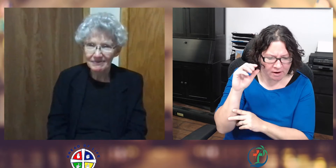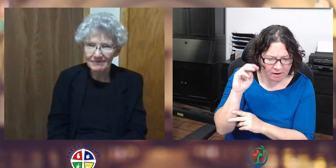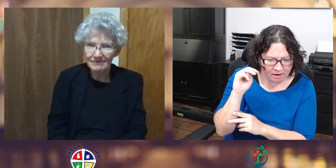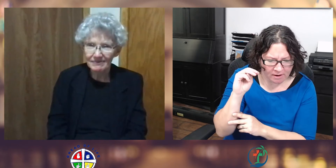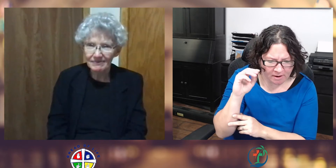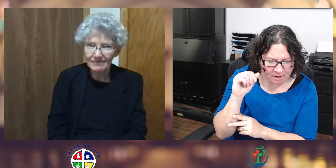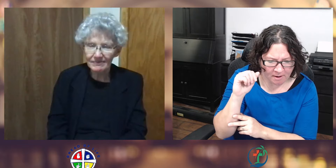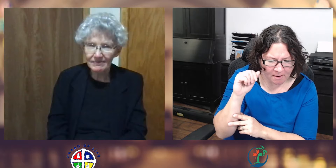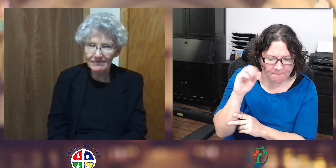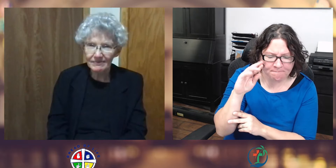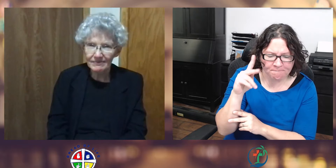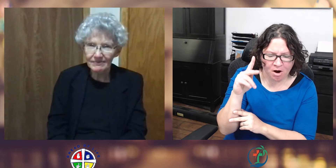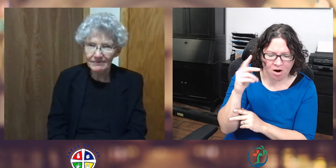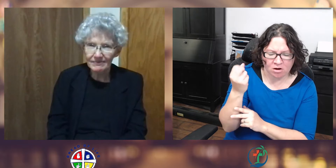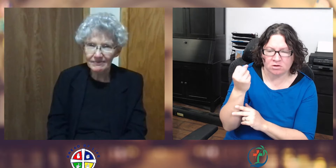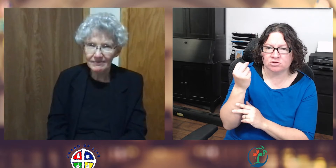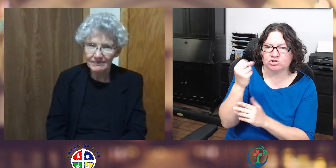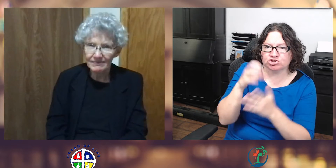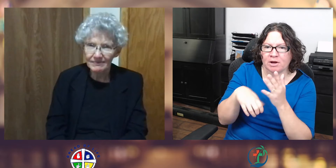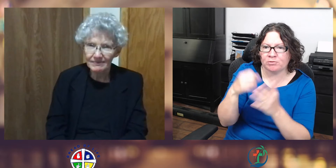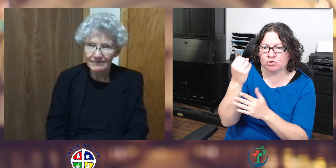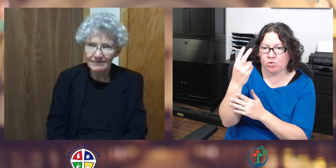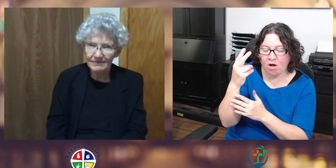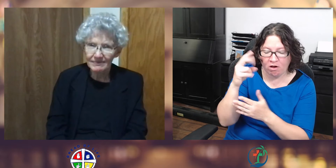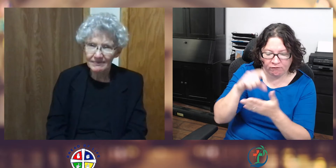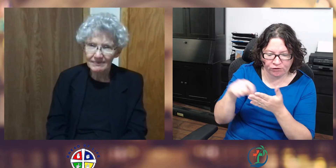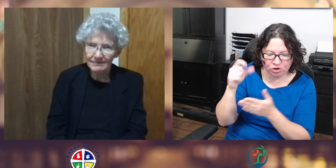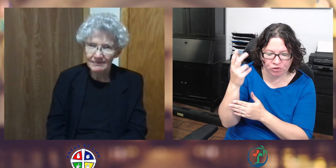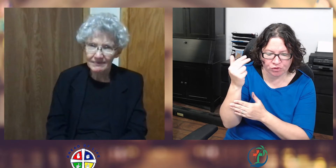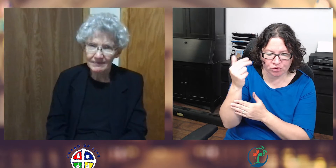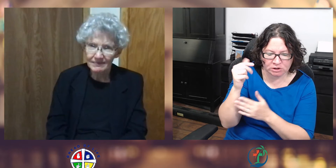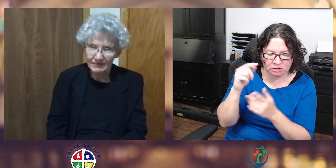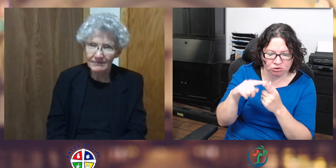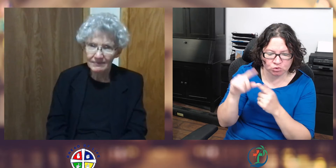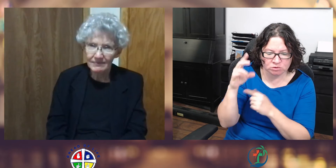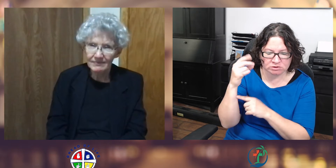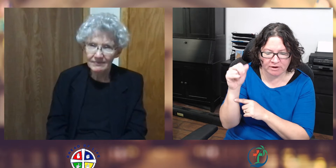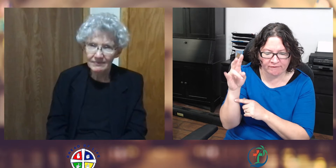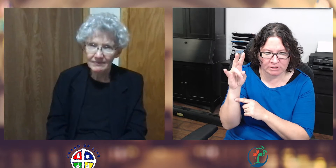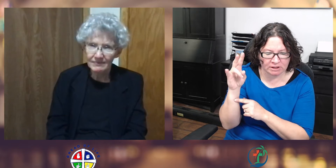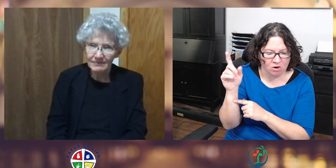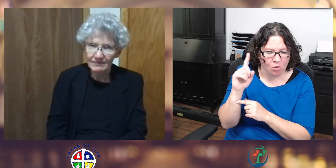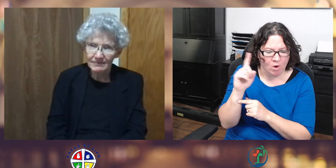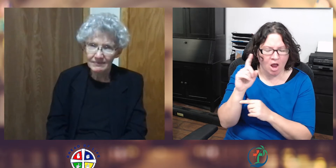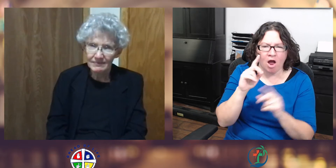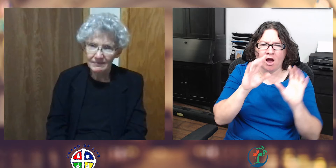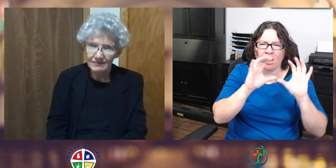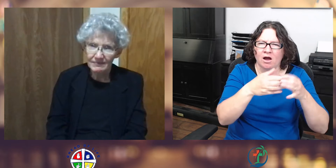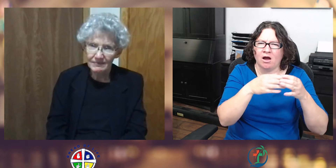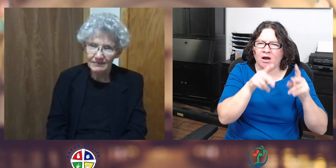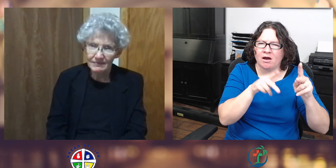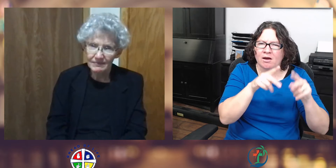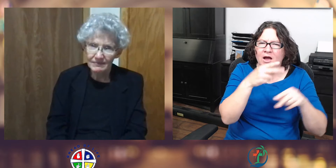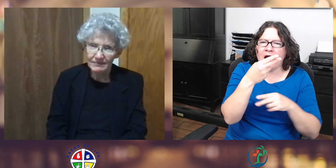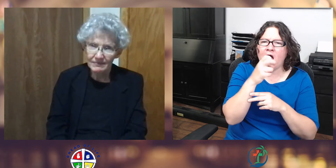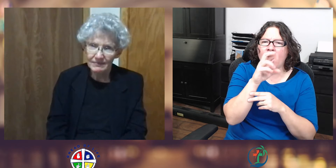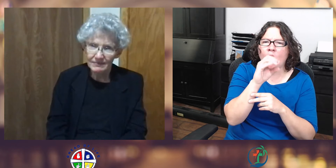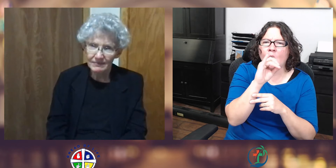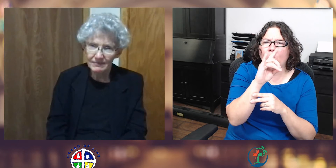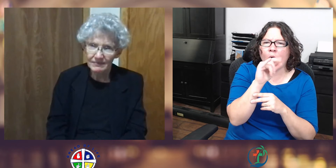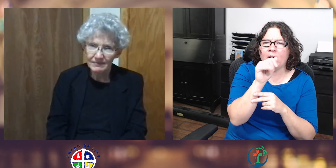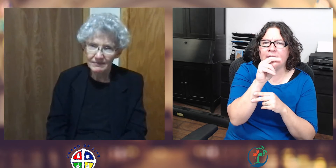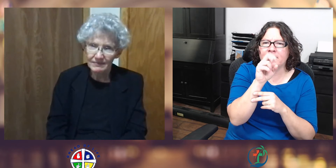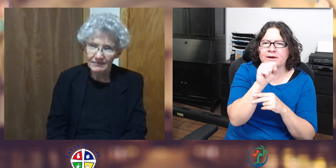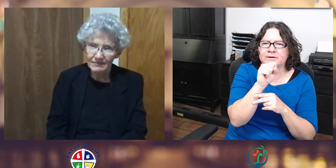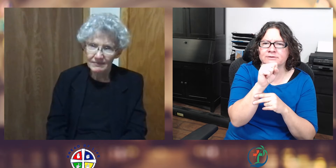If I may be so bold, what are your intentions here in Bashan? Just passing through.